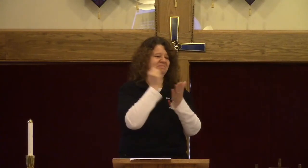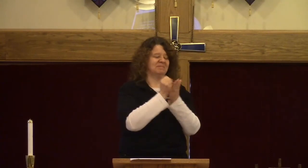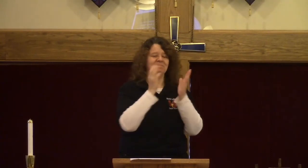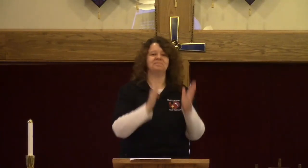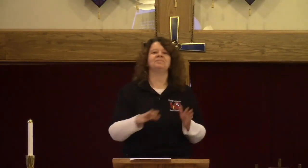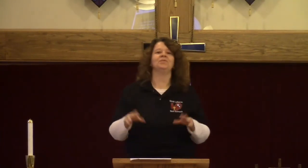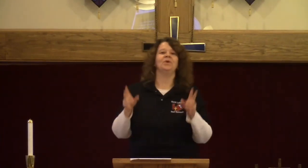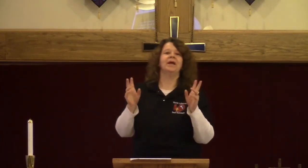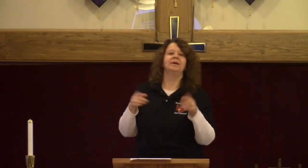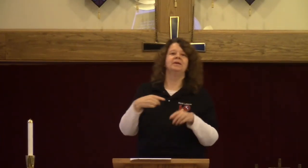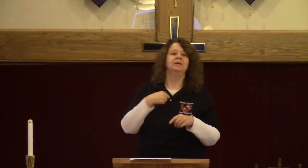pastor killers. Okay.